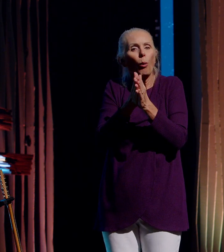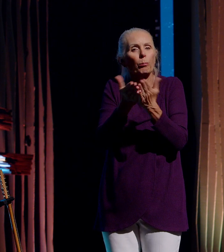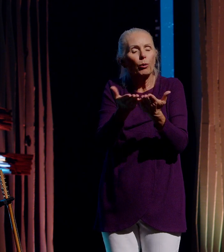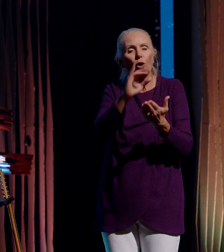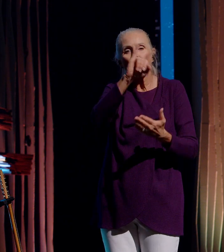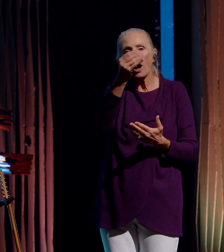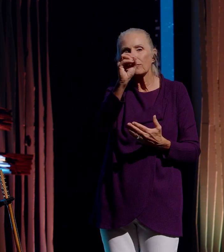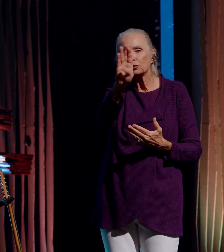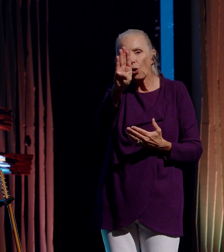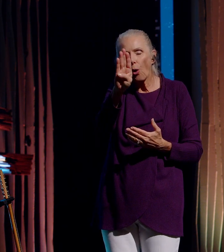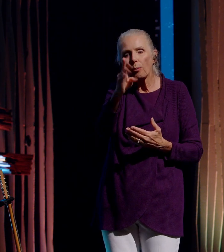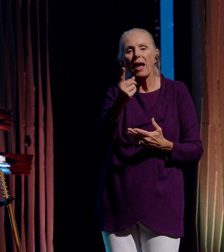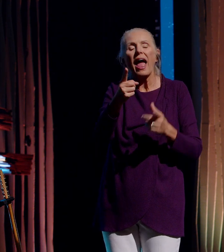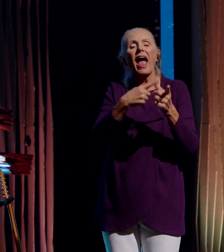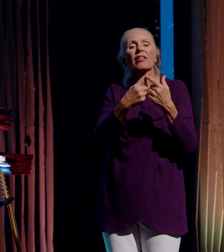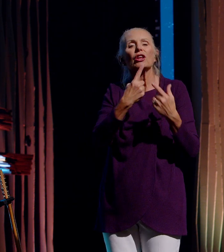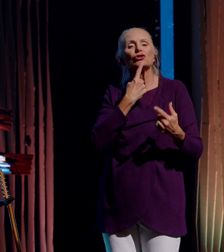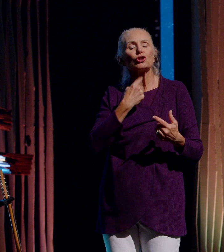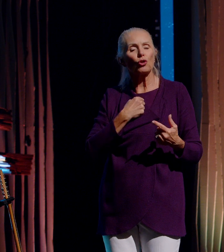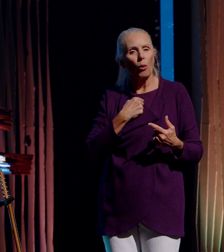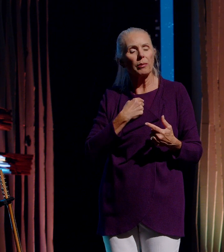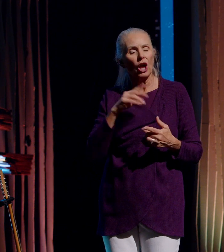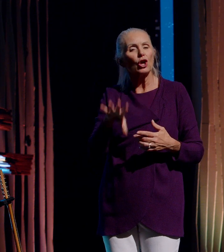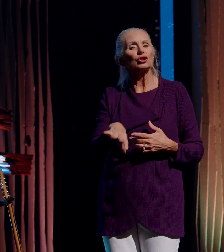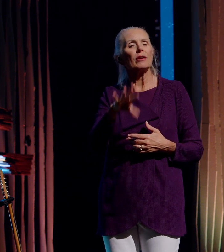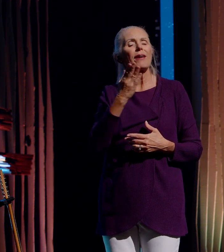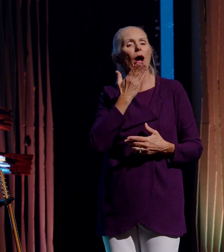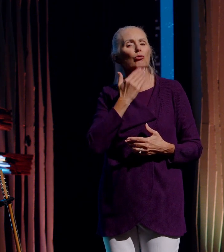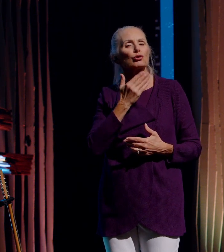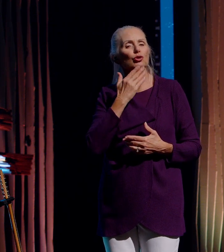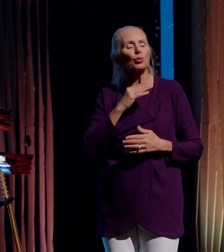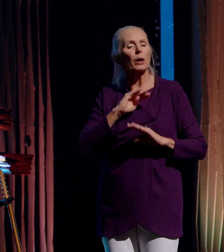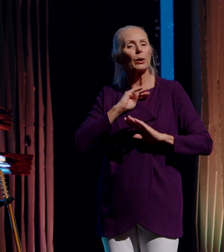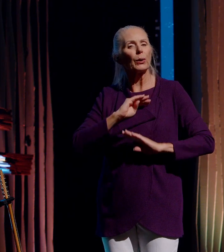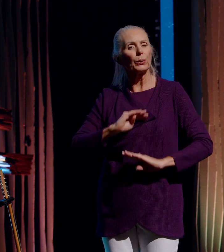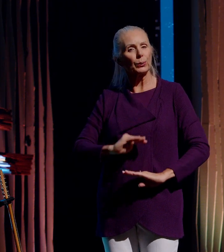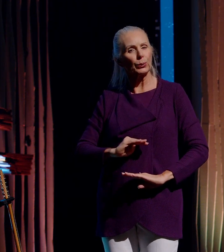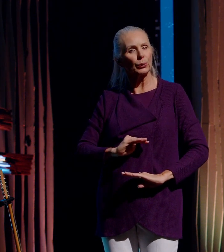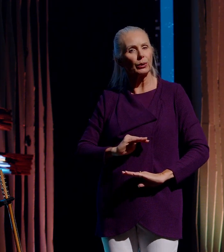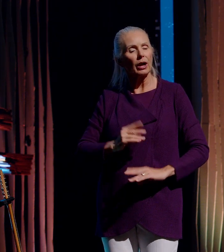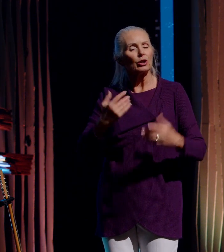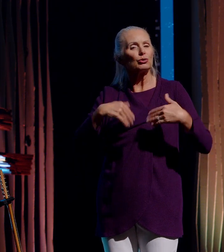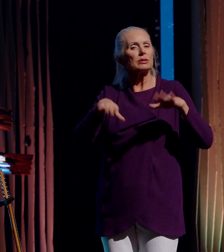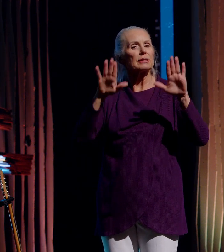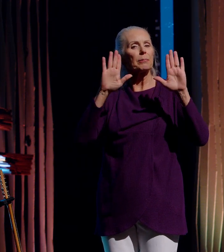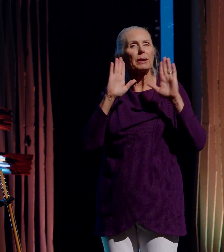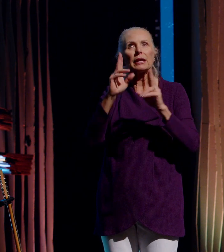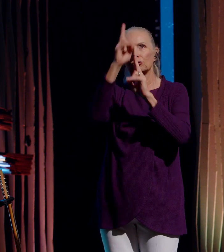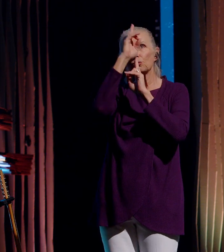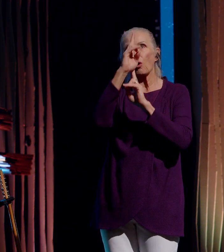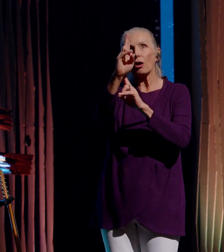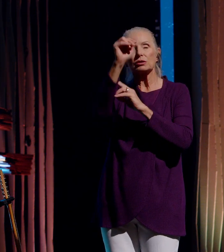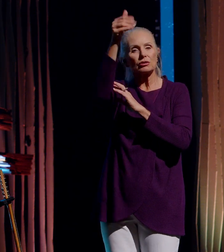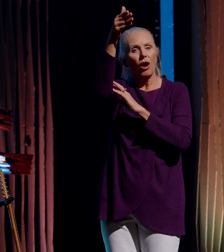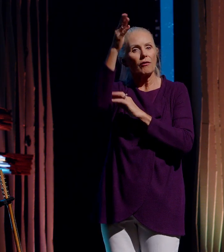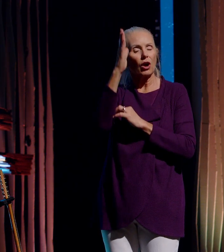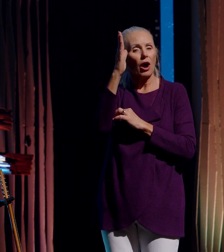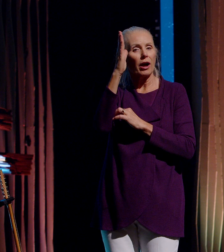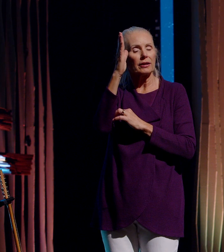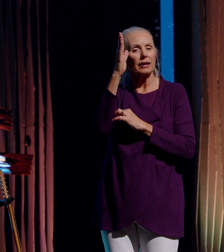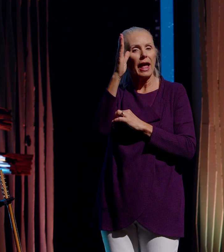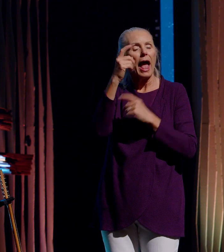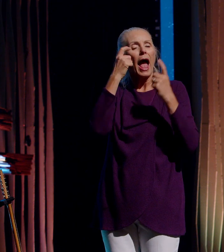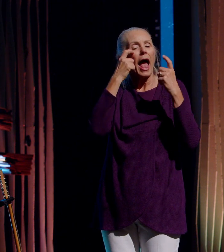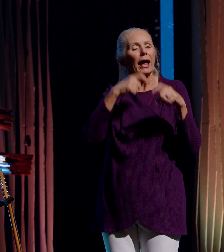she afterwards told me, she found sweet relief from every fear in submitting to a sovereign God, and could not refrain from